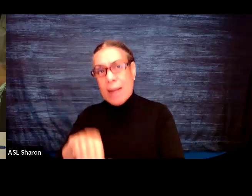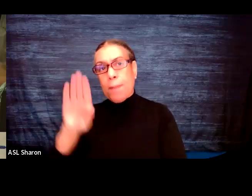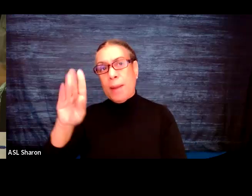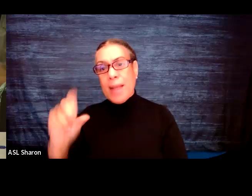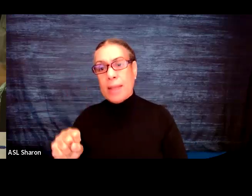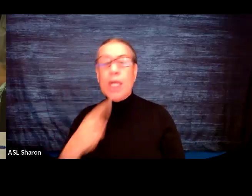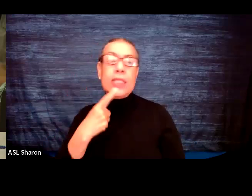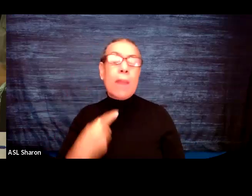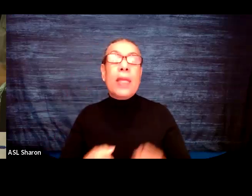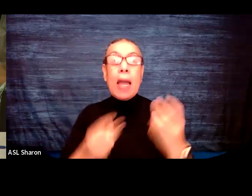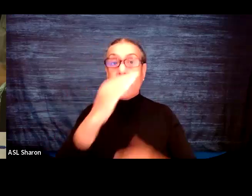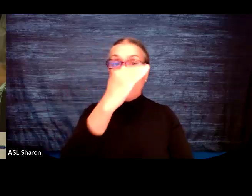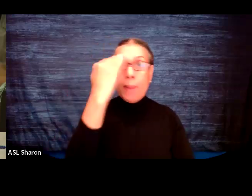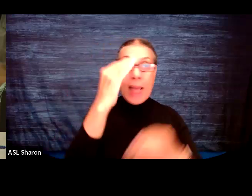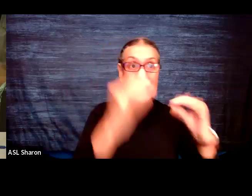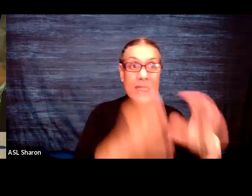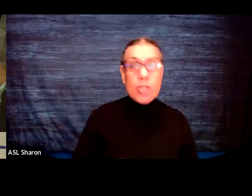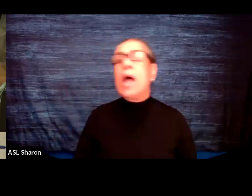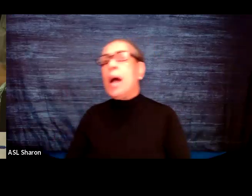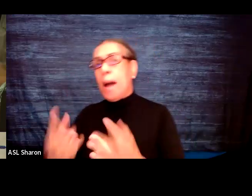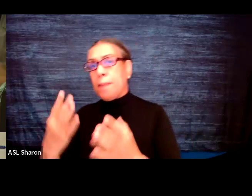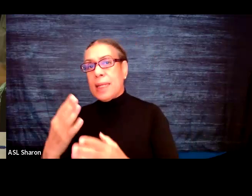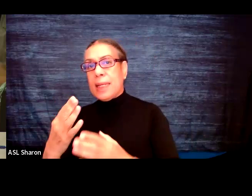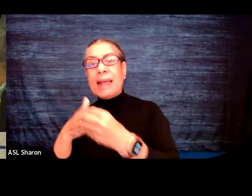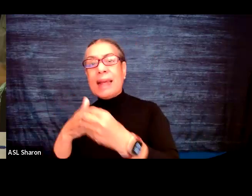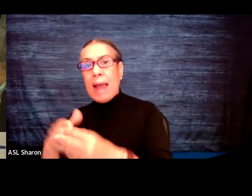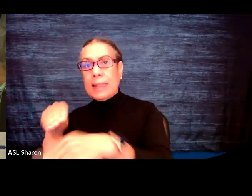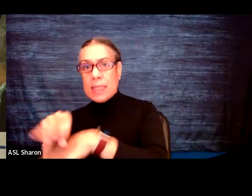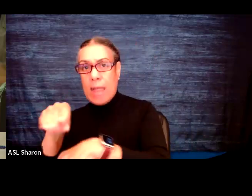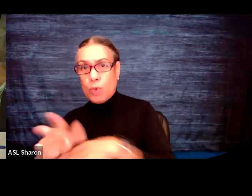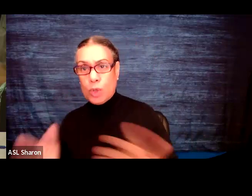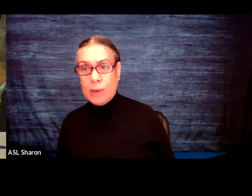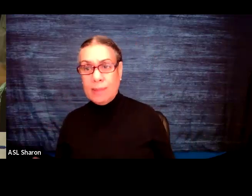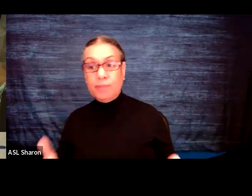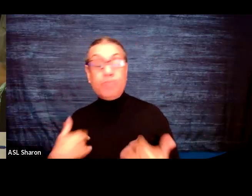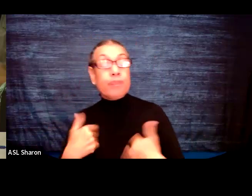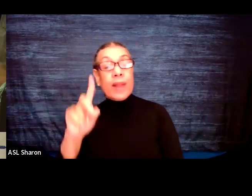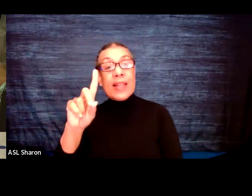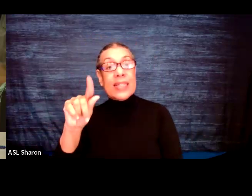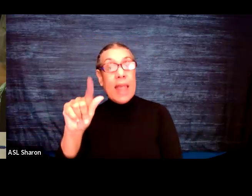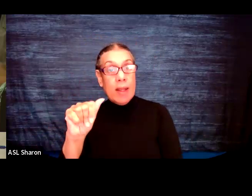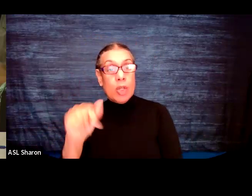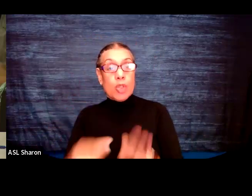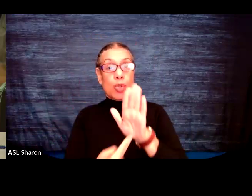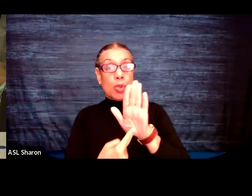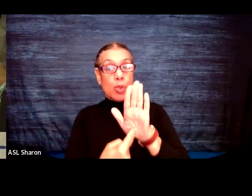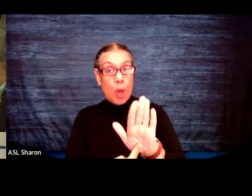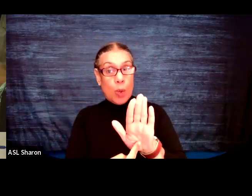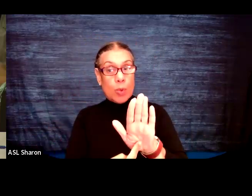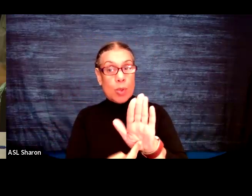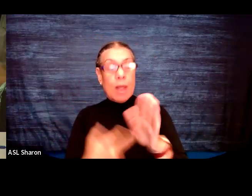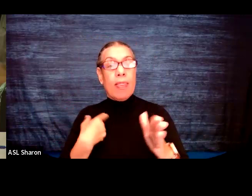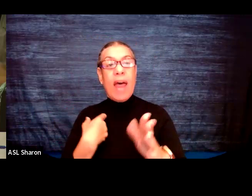can tell me how many Black teachers and guidance counselors are in BPS. The data presented in the report also shows that